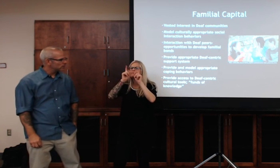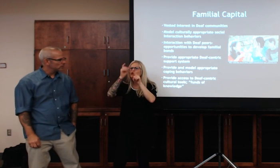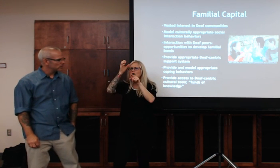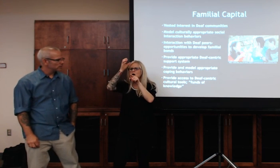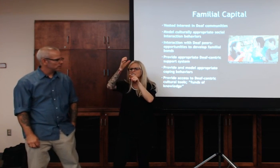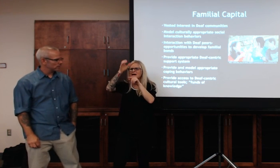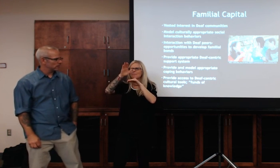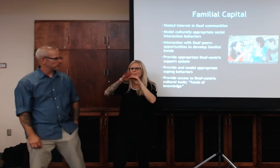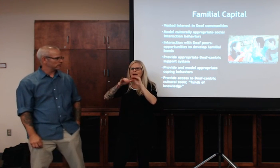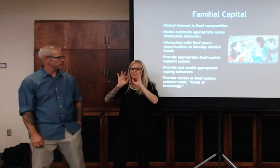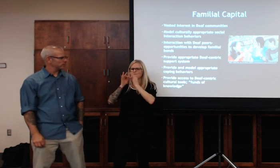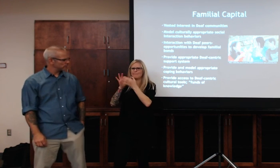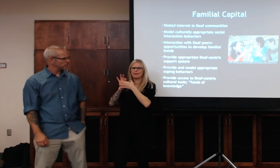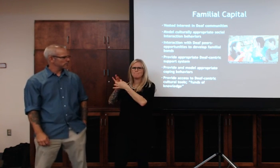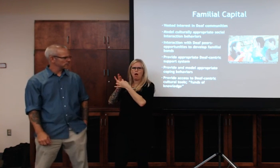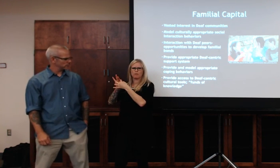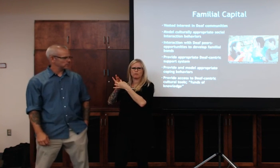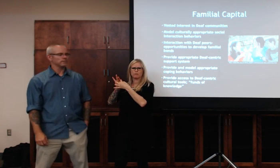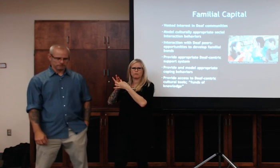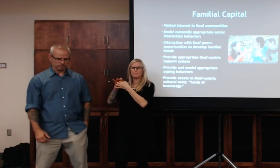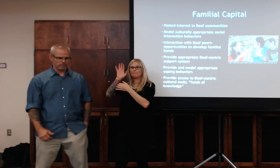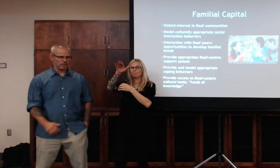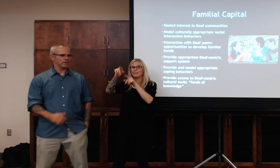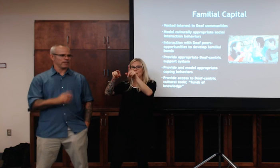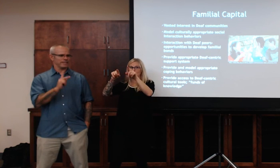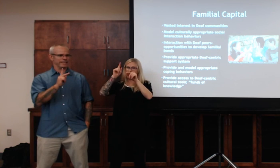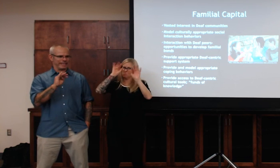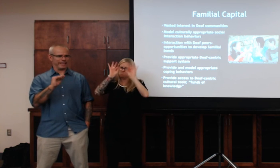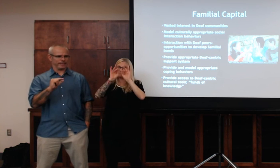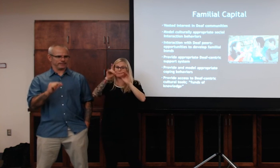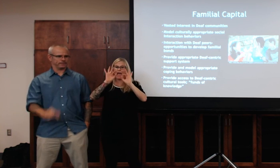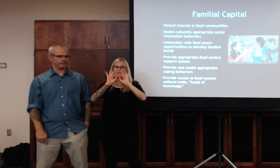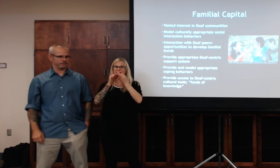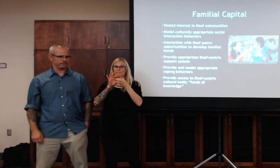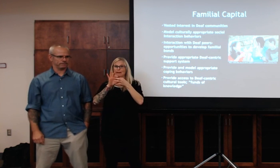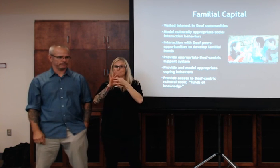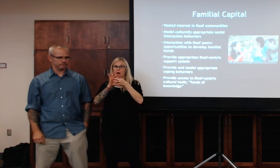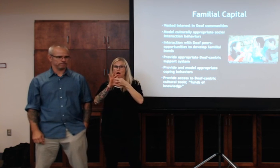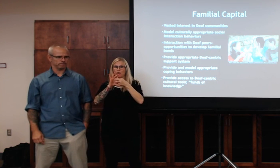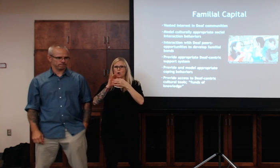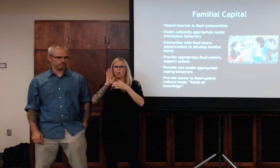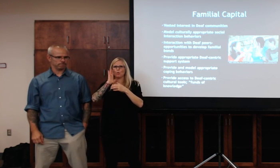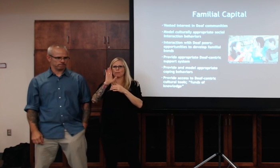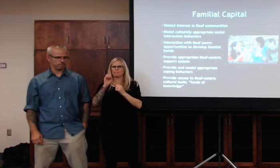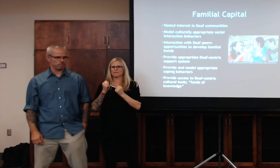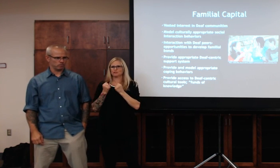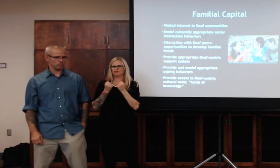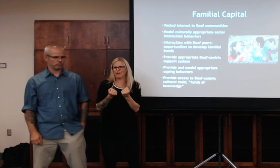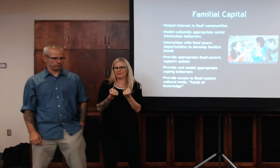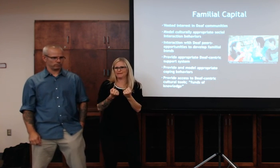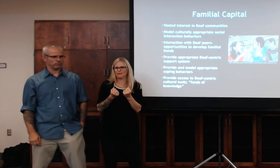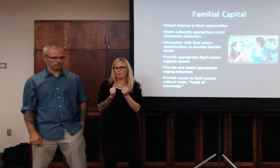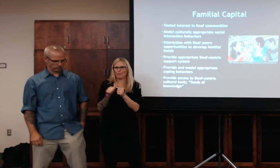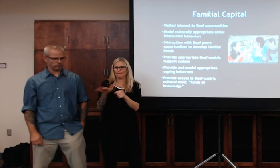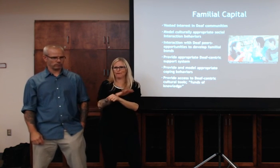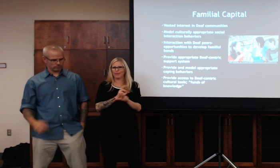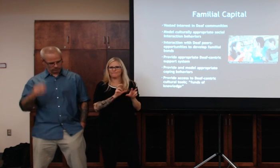It's a little bit of a different concept than that family bond. Now, that family bond that will be strengthened with a